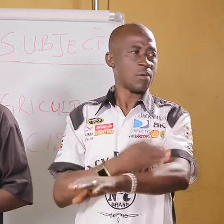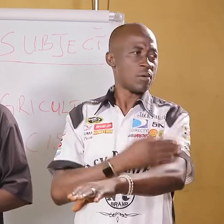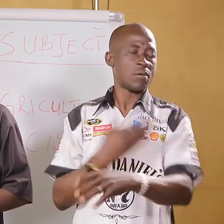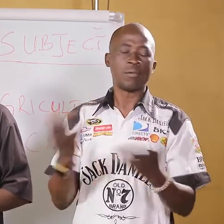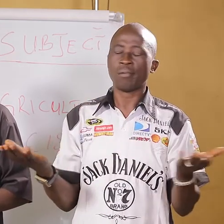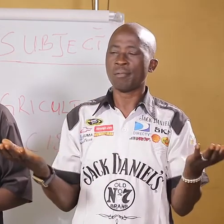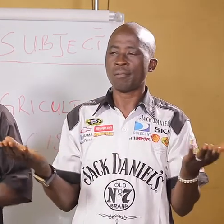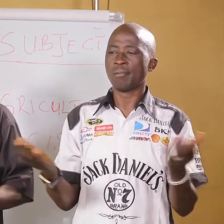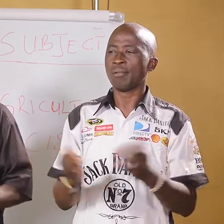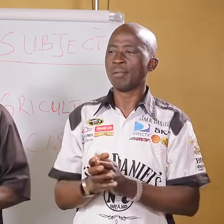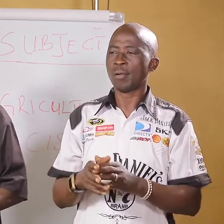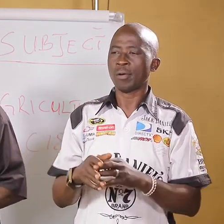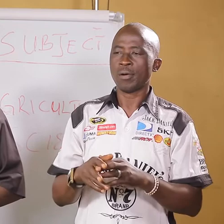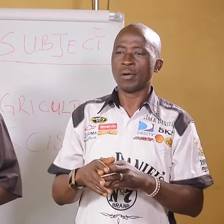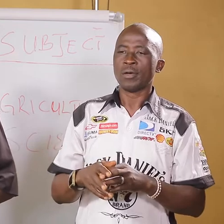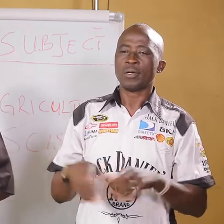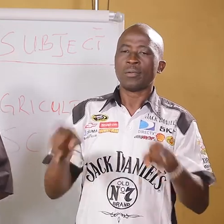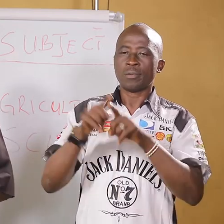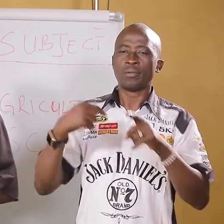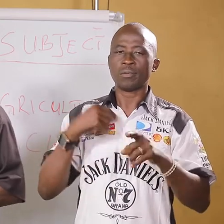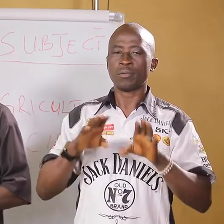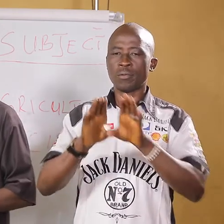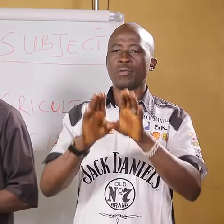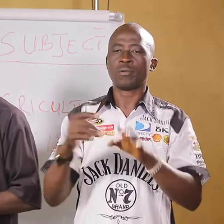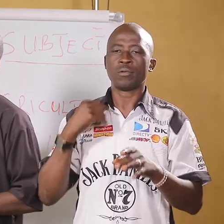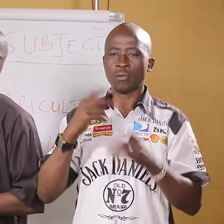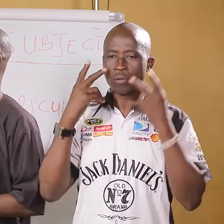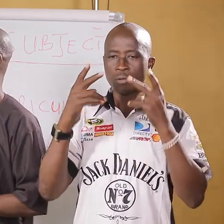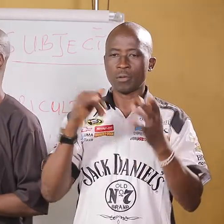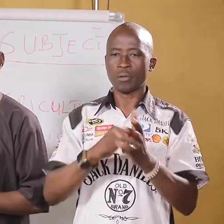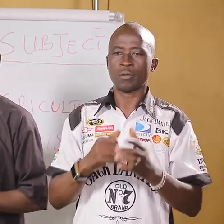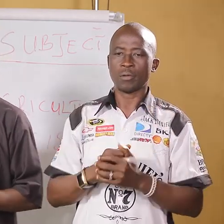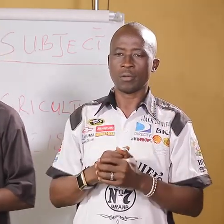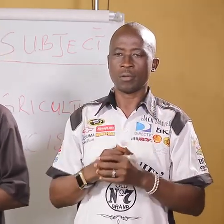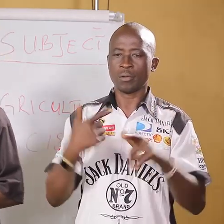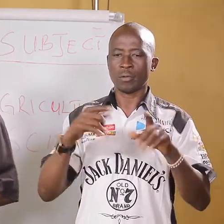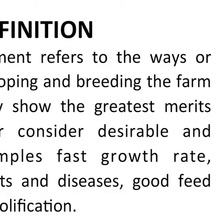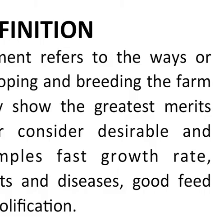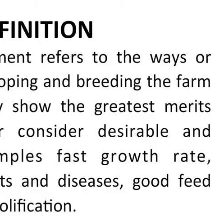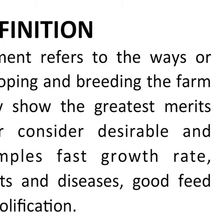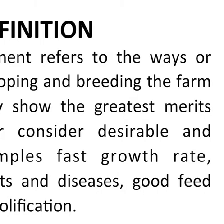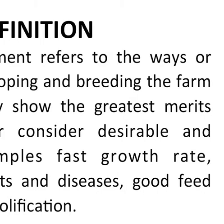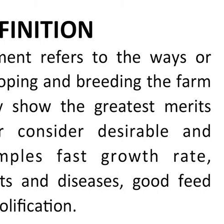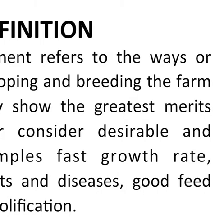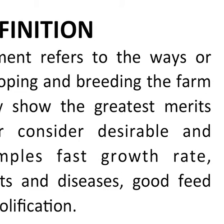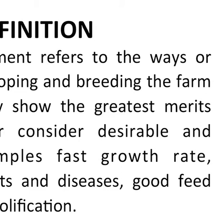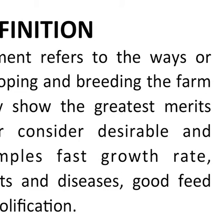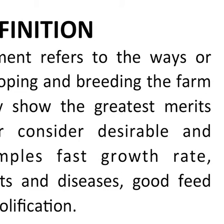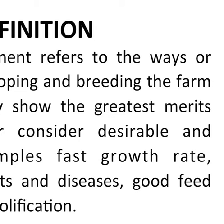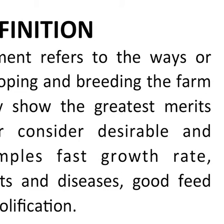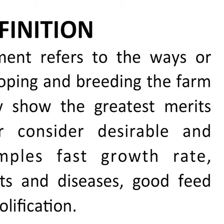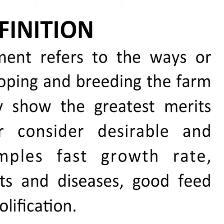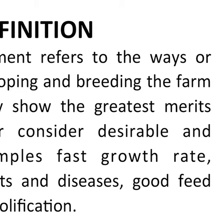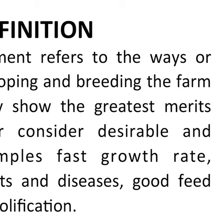them? In the course of this lesson, we shall see it. Let's go to the definition.